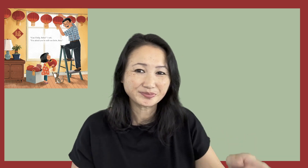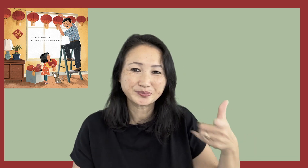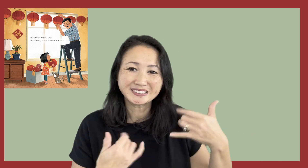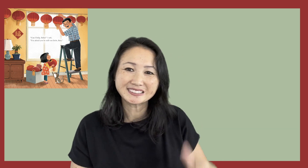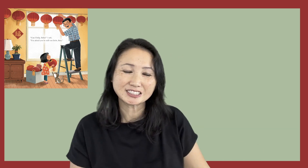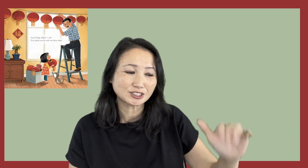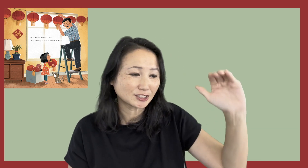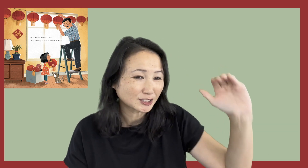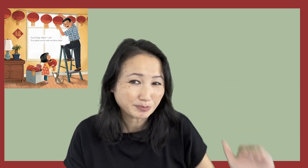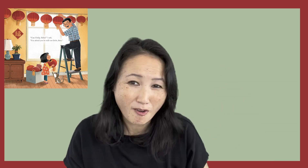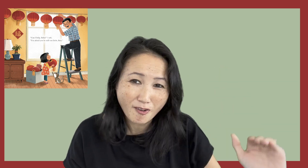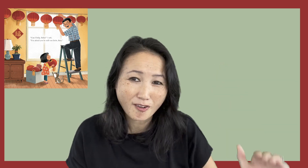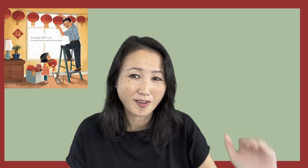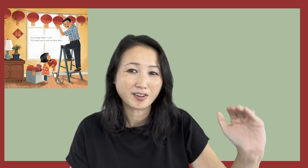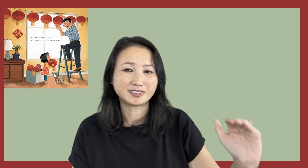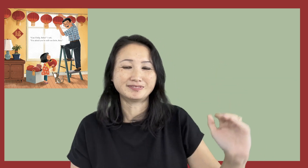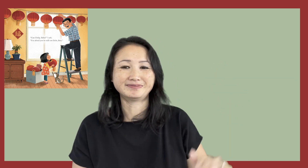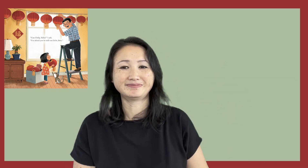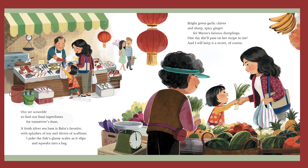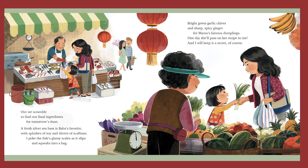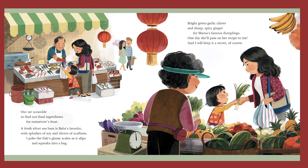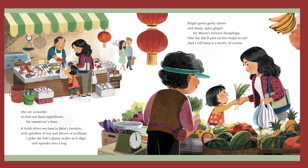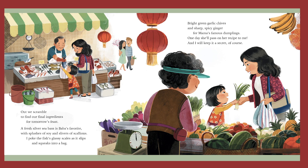still too little, Wren.